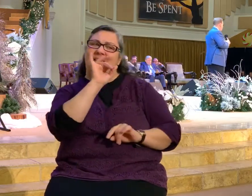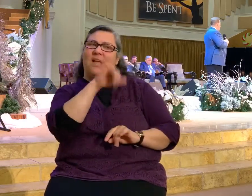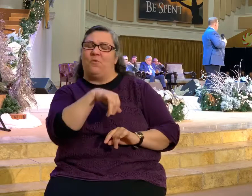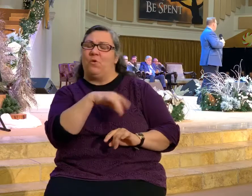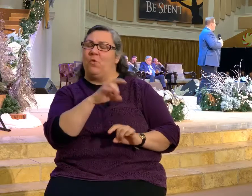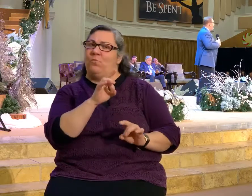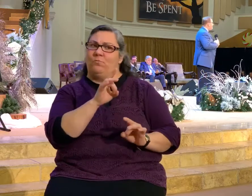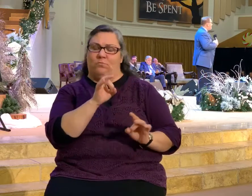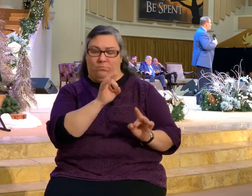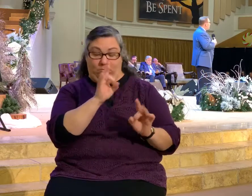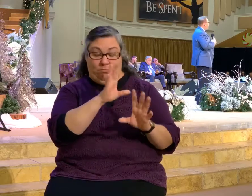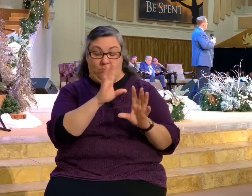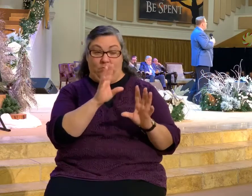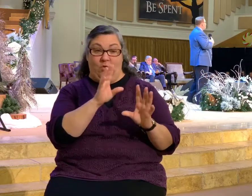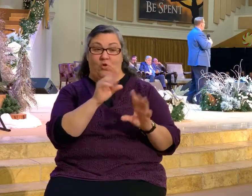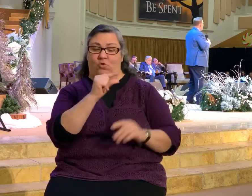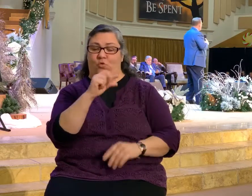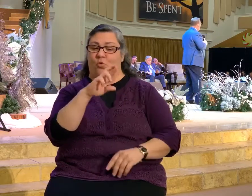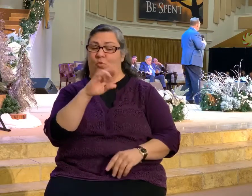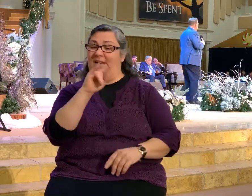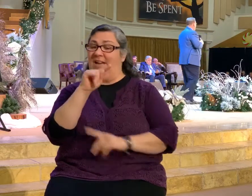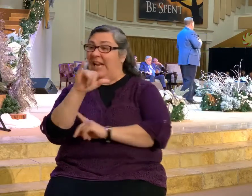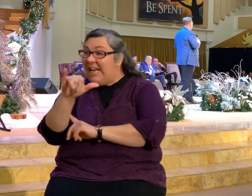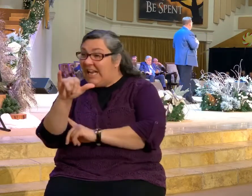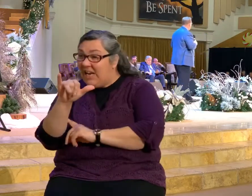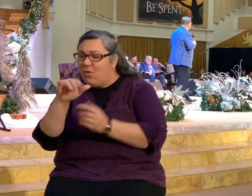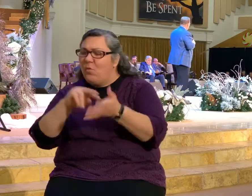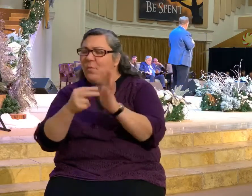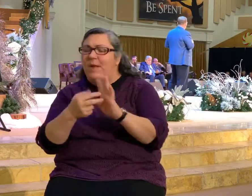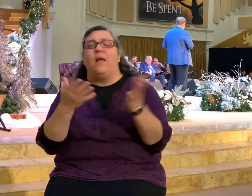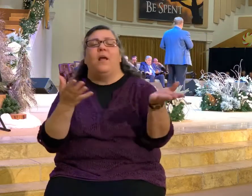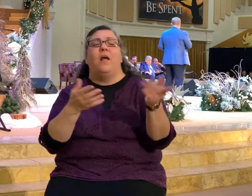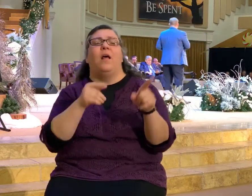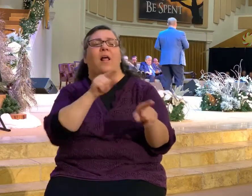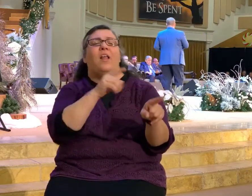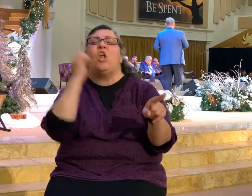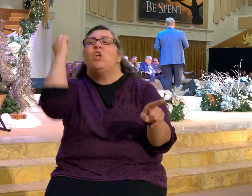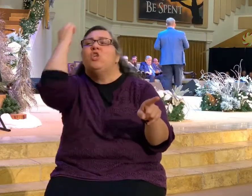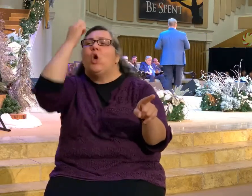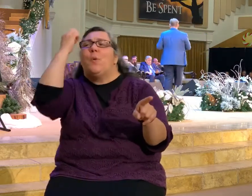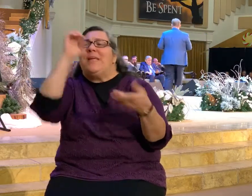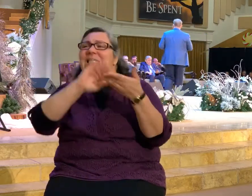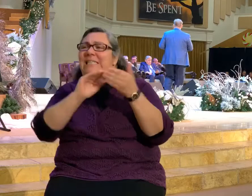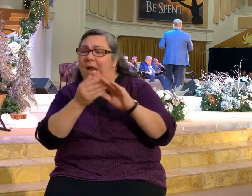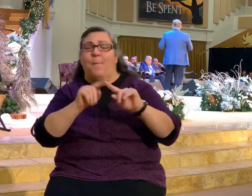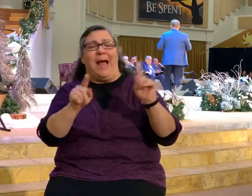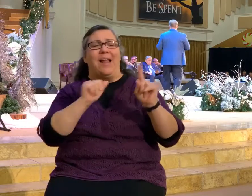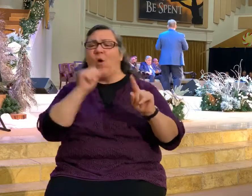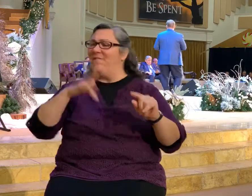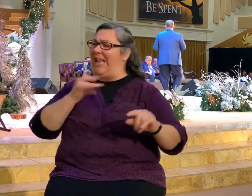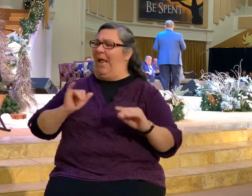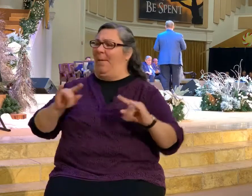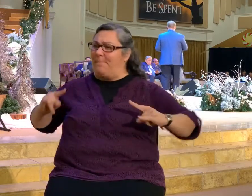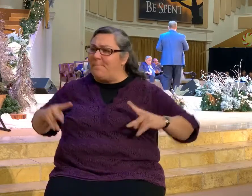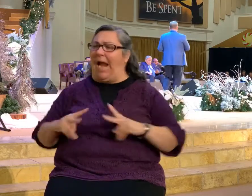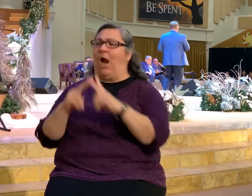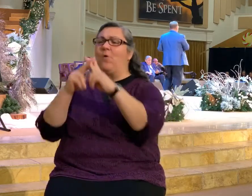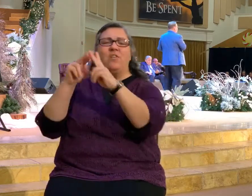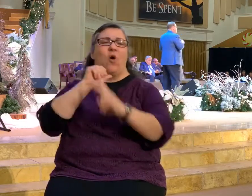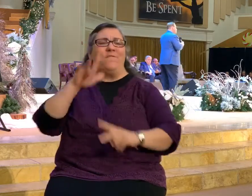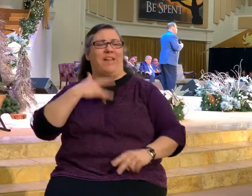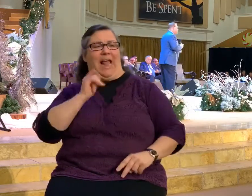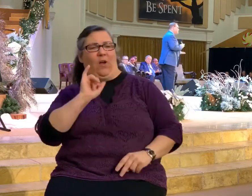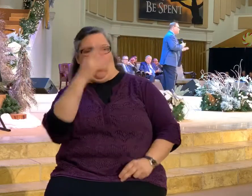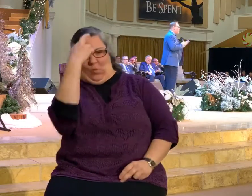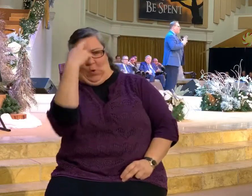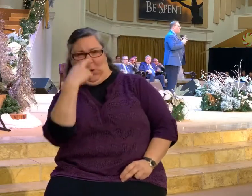expected. Gritty by what I mean, it's a European city, but it doesn't feel like Paris, it doesn't feel like Rome, it doesn't have